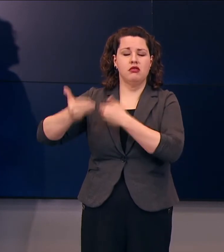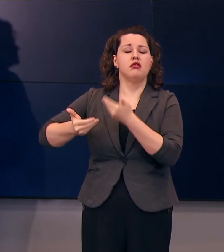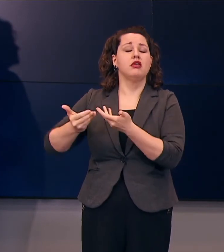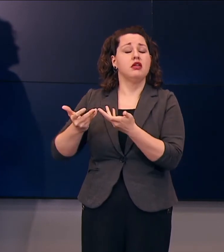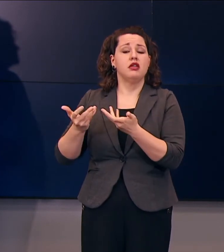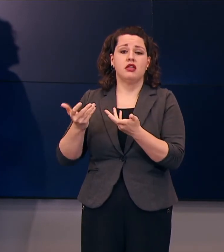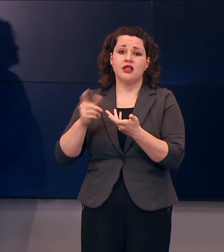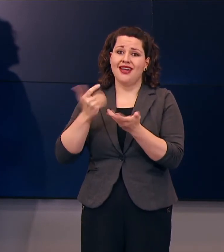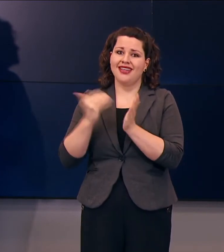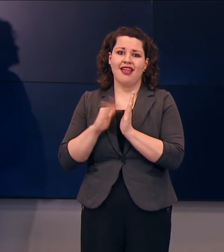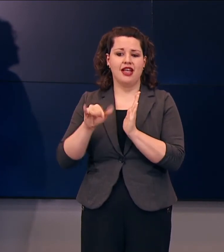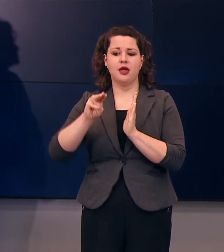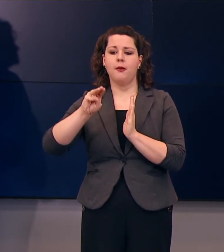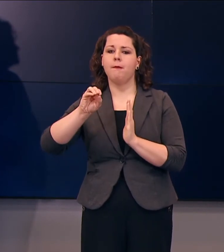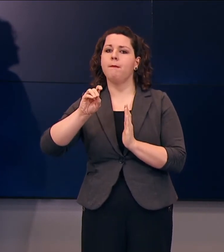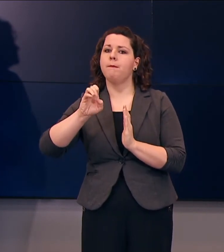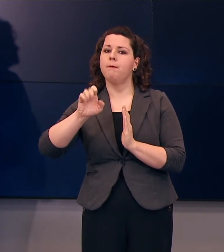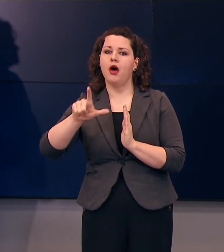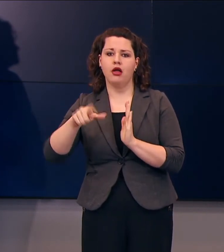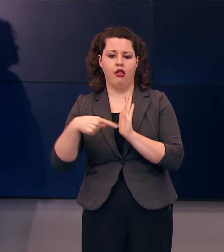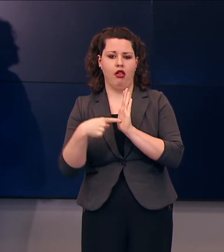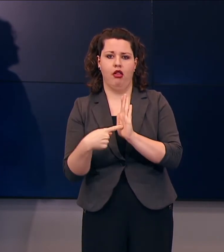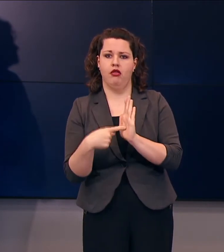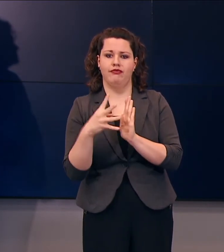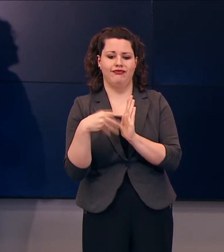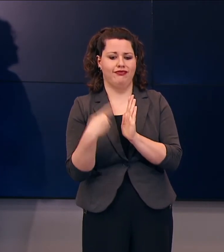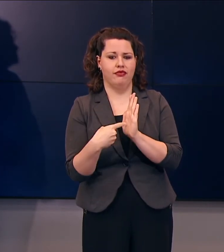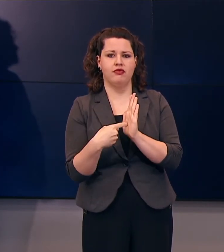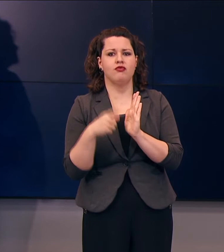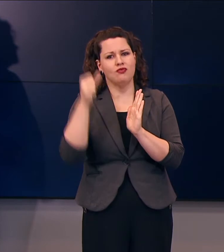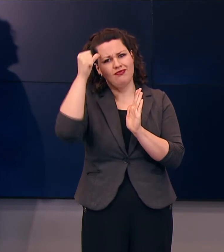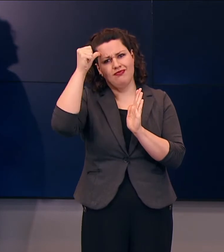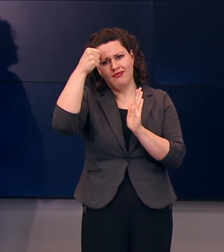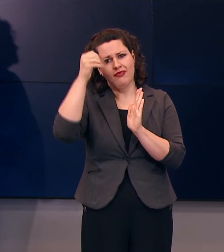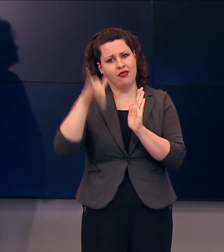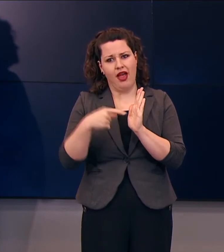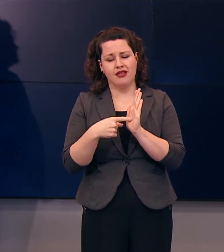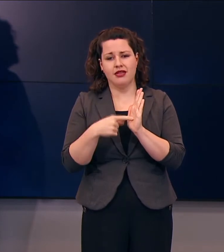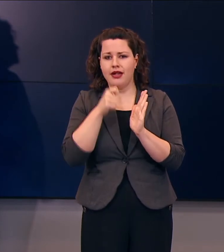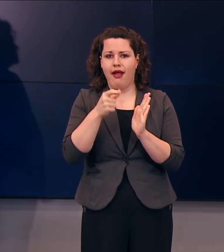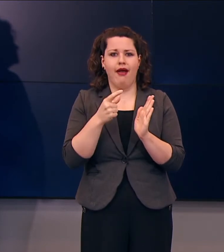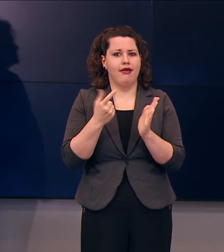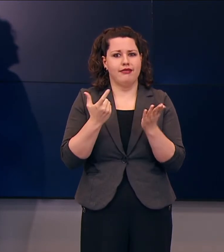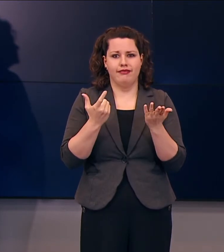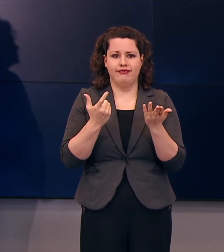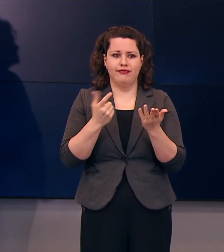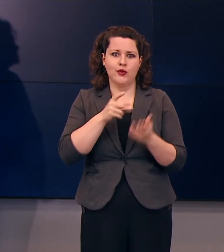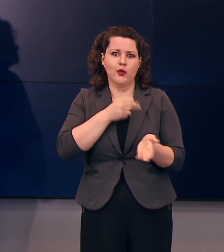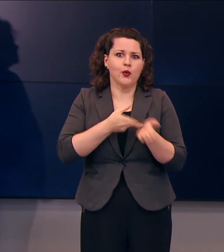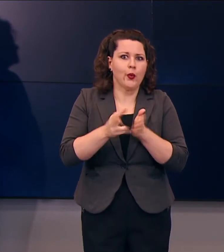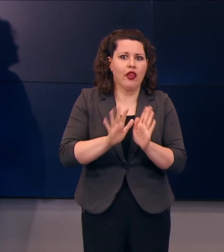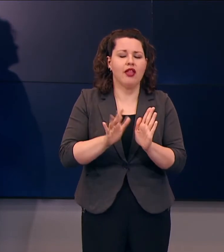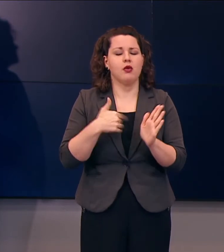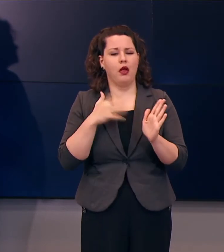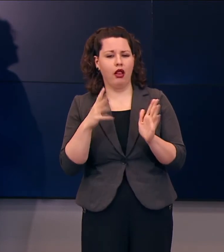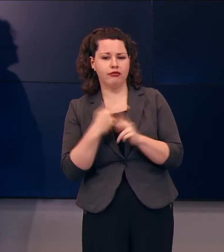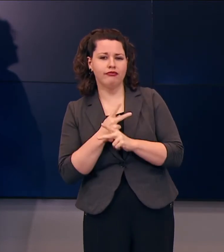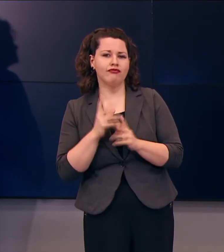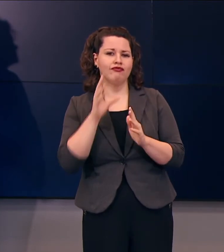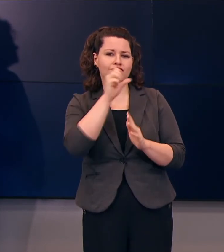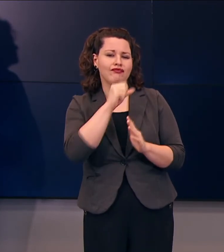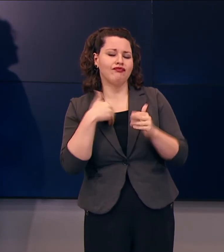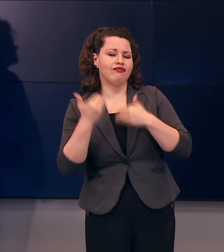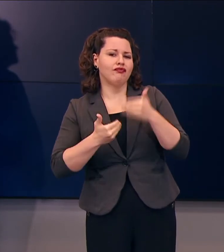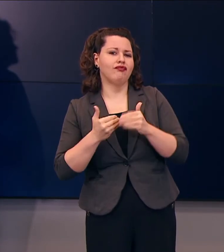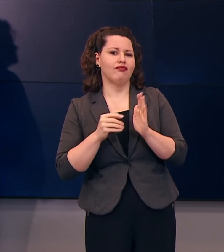And again, it's a model, and I don't think anybody should ever lose sight of that. We're going to have some new information. I'm going to tease it out a little bit here for